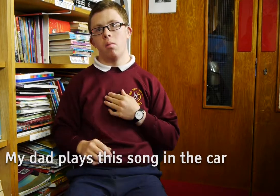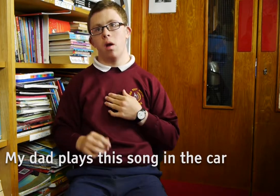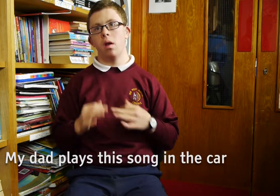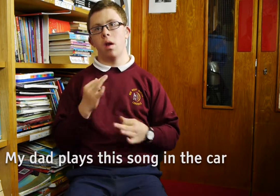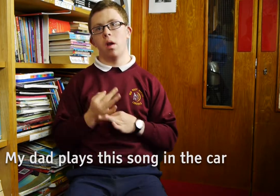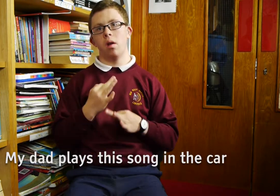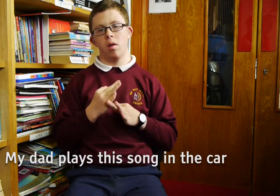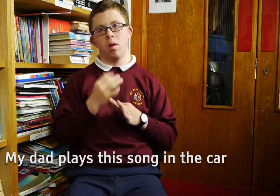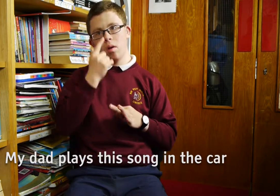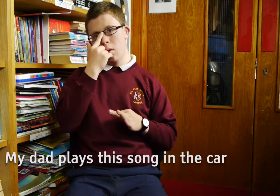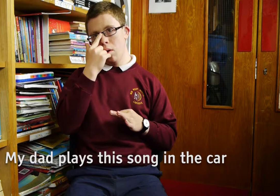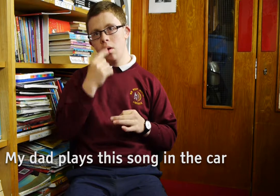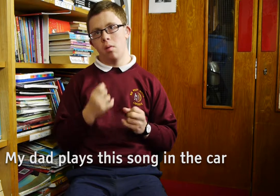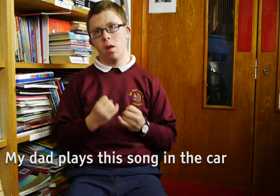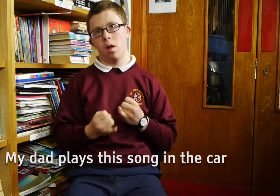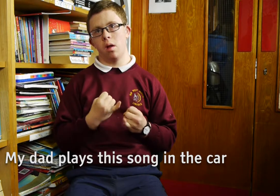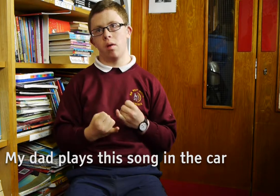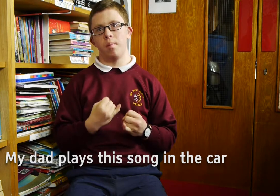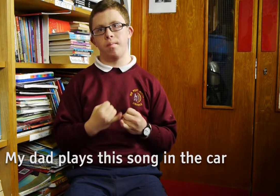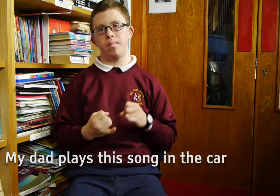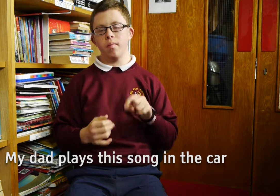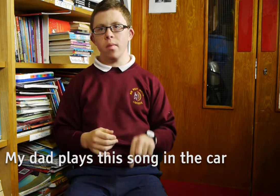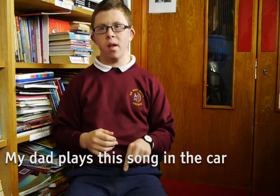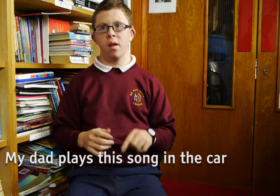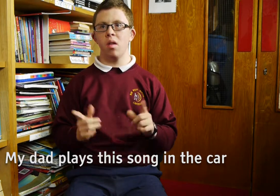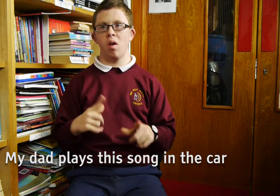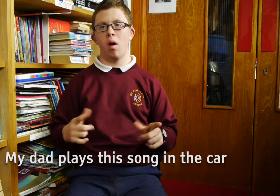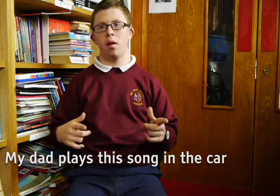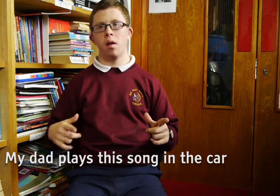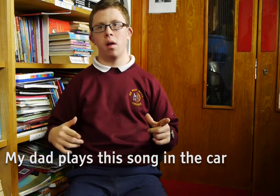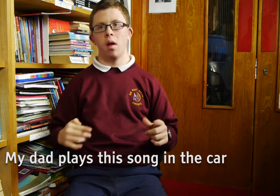My dad plays this song